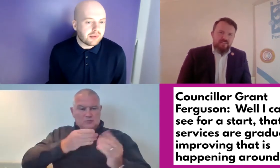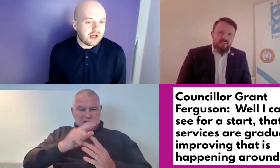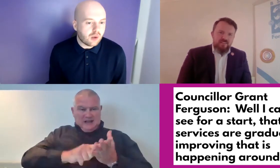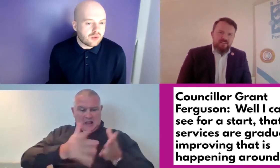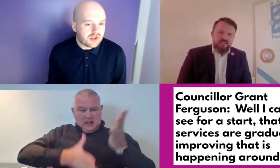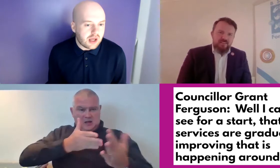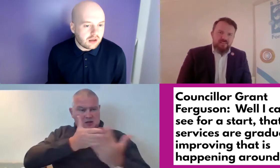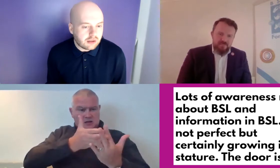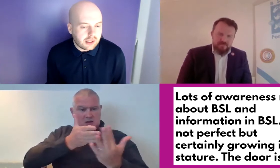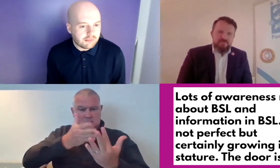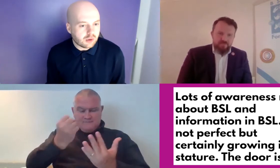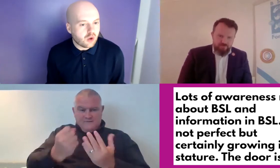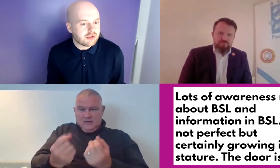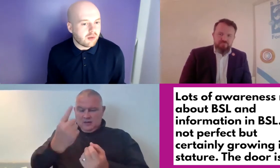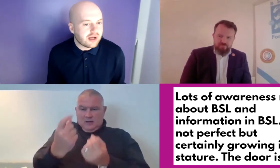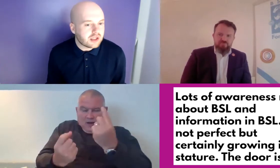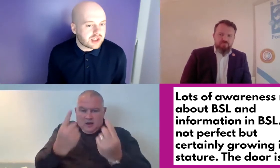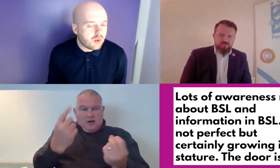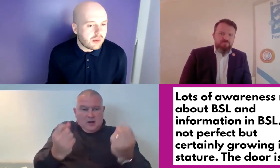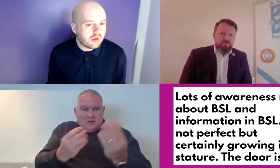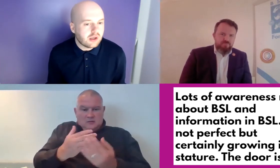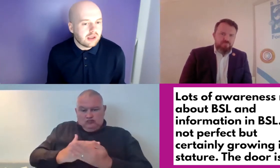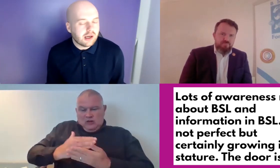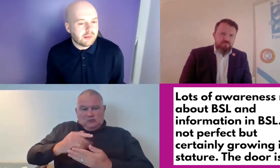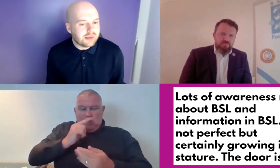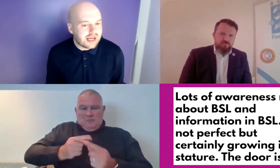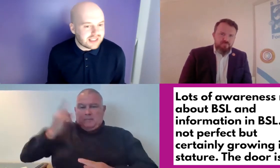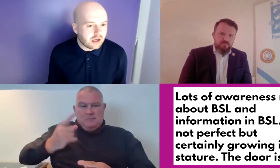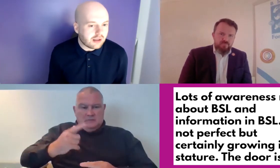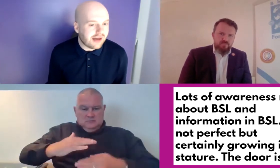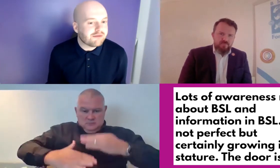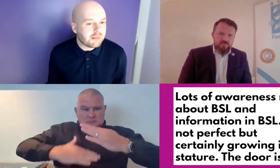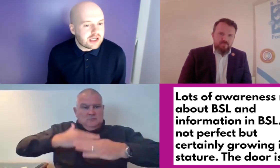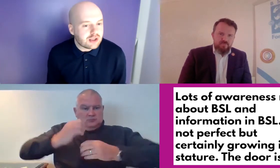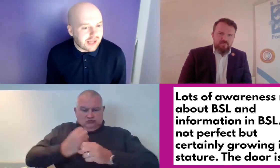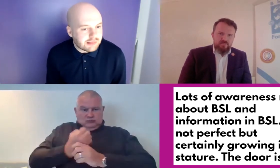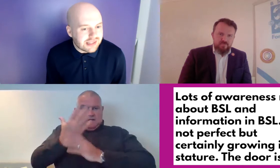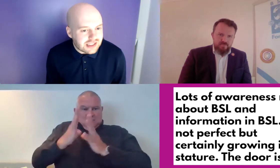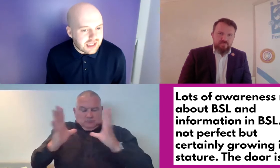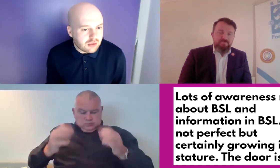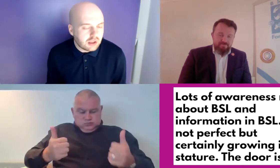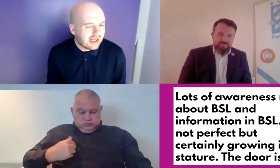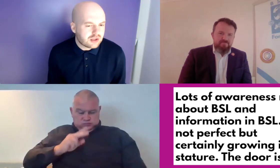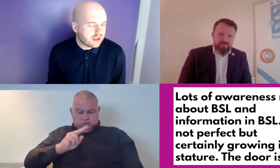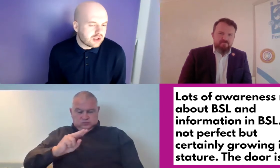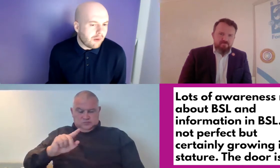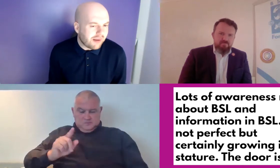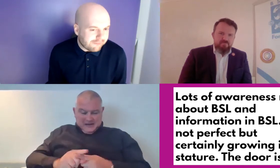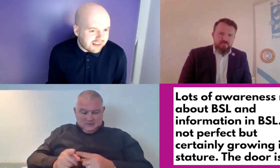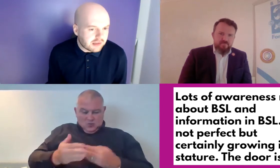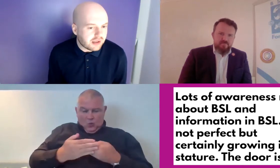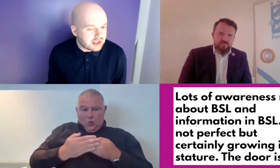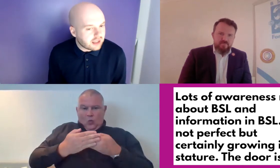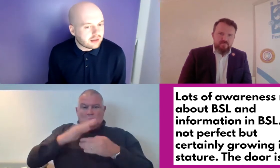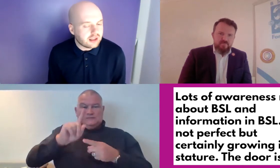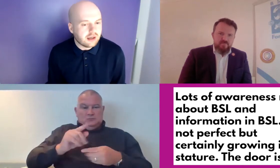That's happening around us there. Lots of awareness now about BSL and information in BSL. It's not